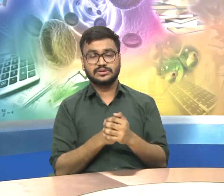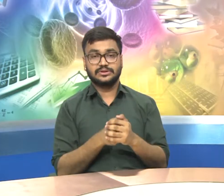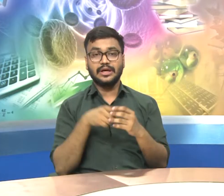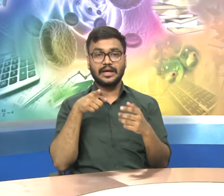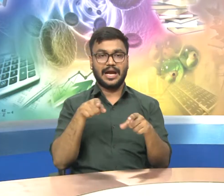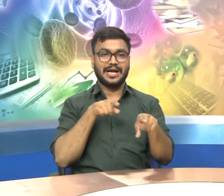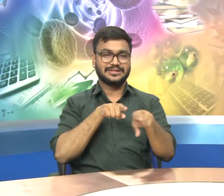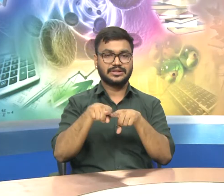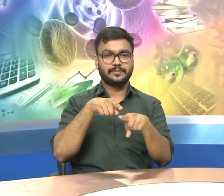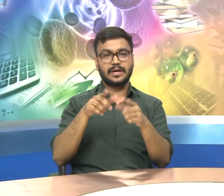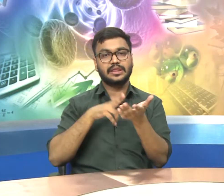What does this show?